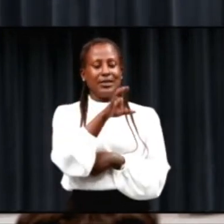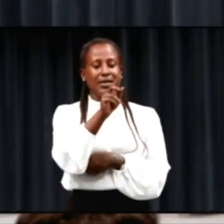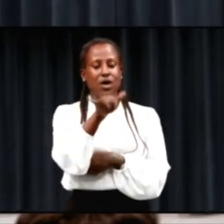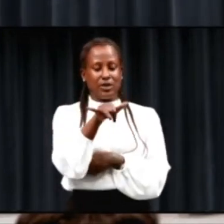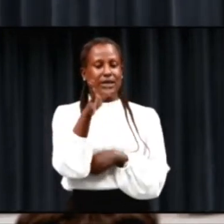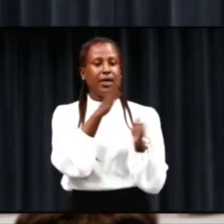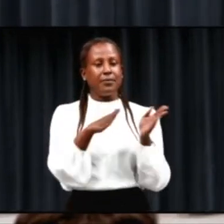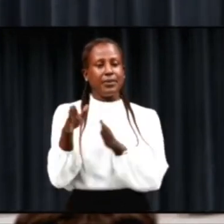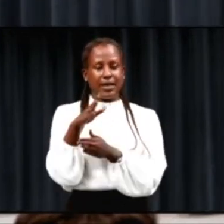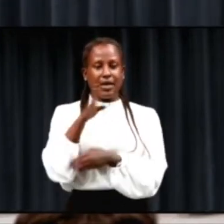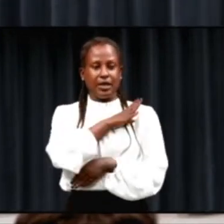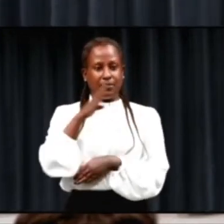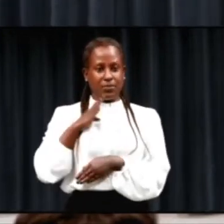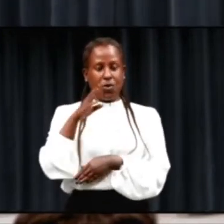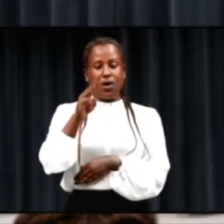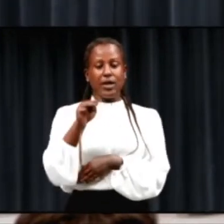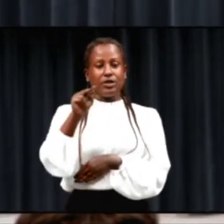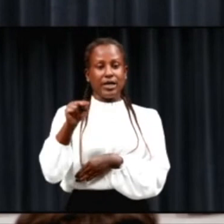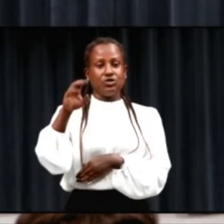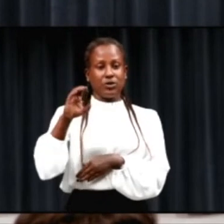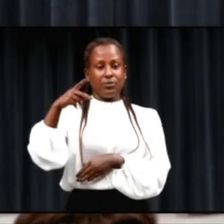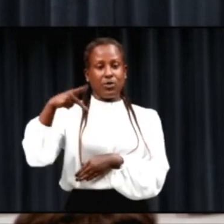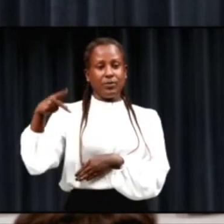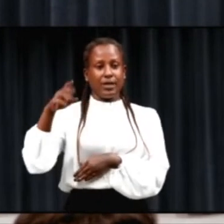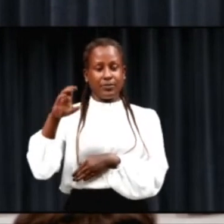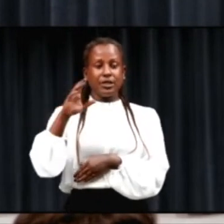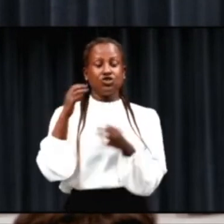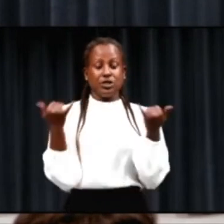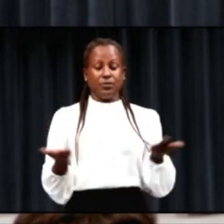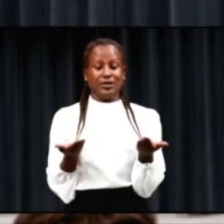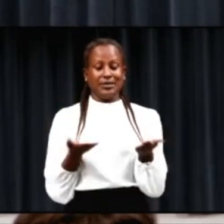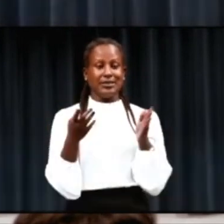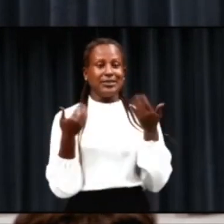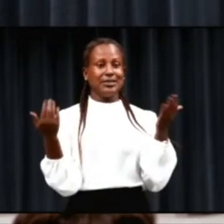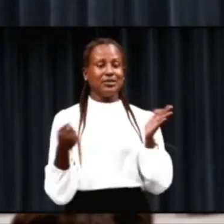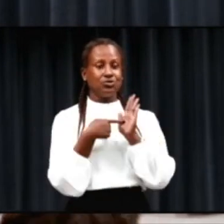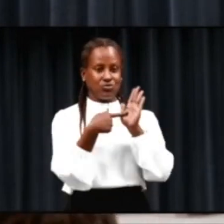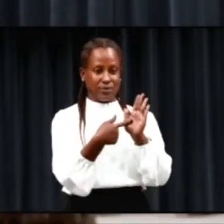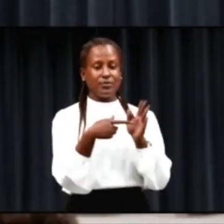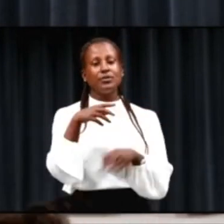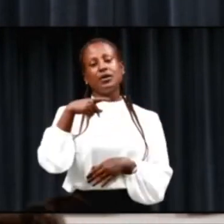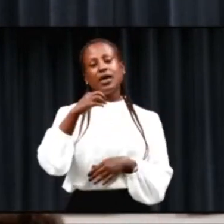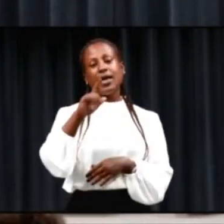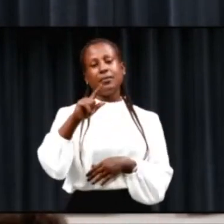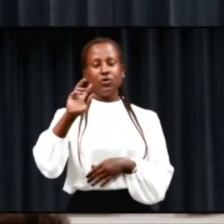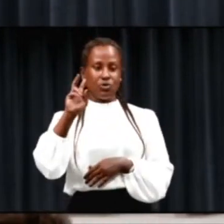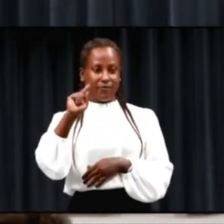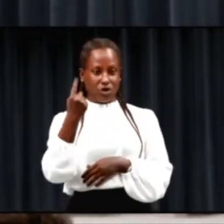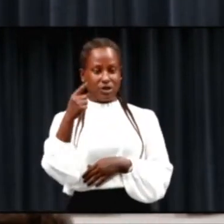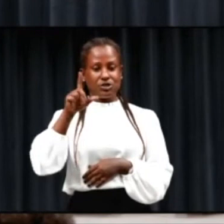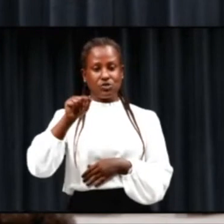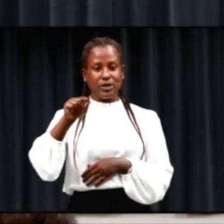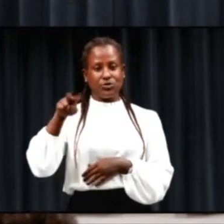National Capital Park and Planning Commission, presented on this first day of April 2022. Congratulations to you.